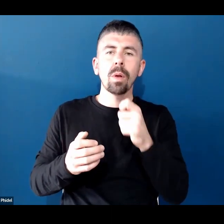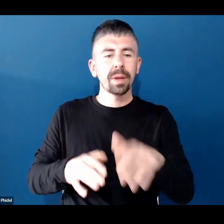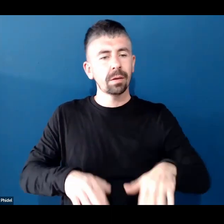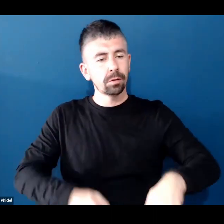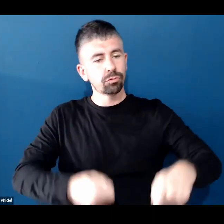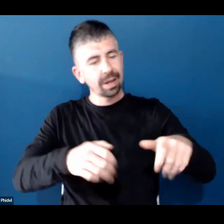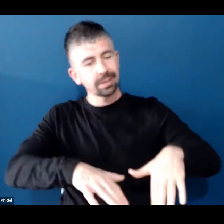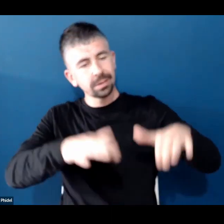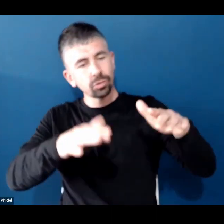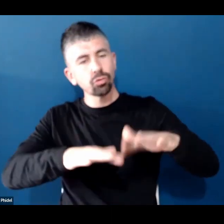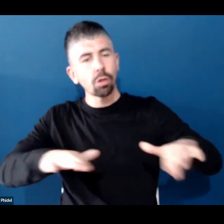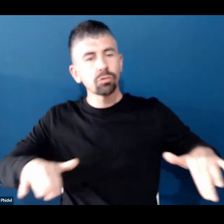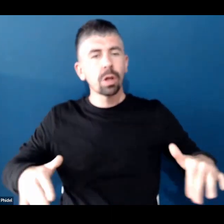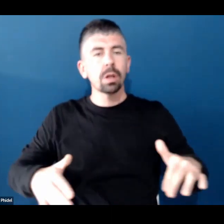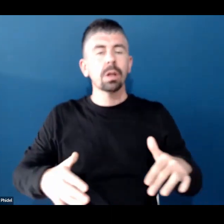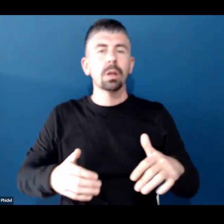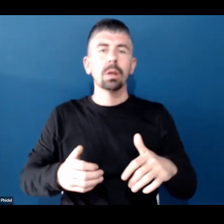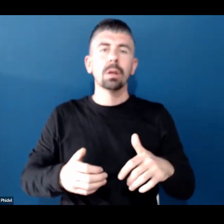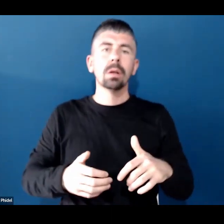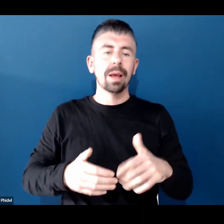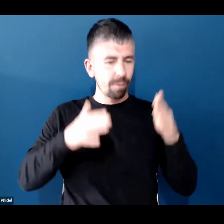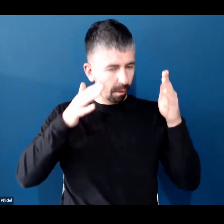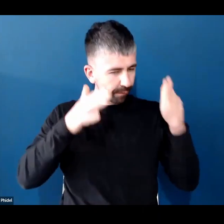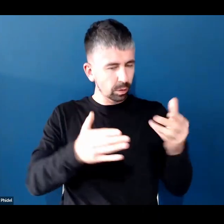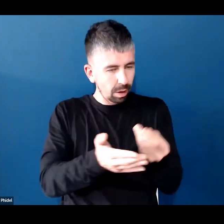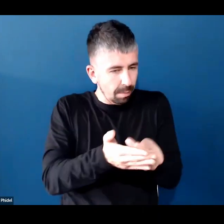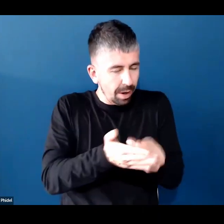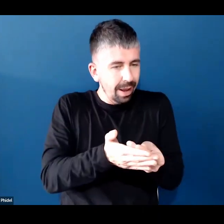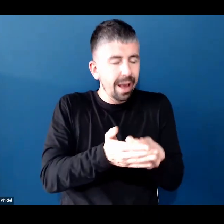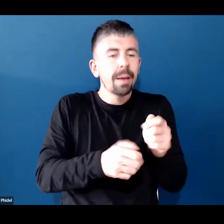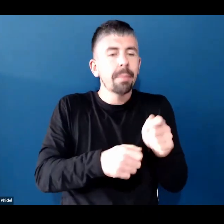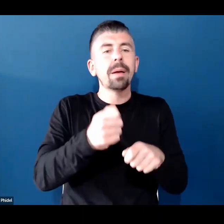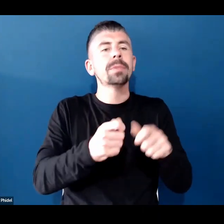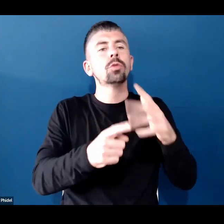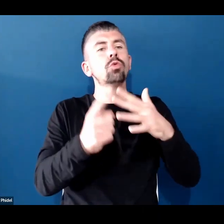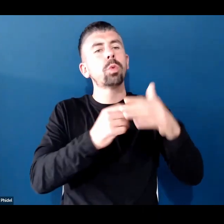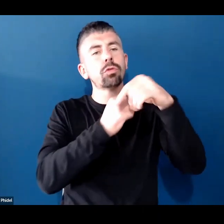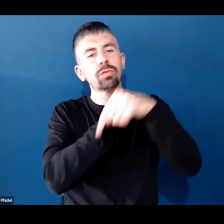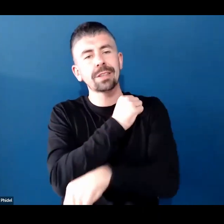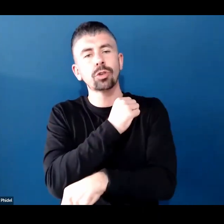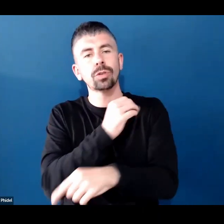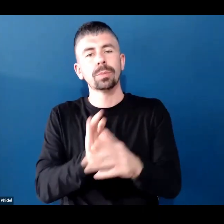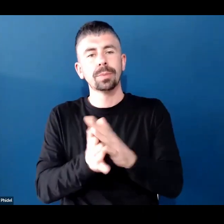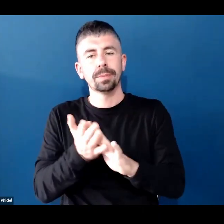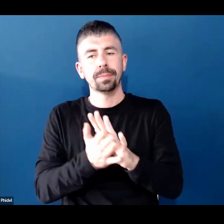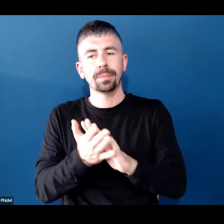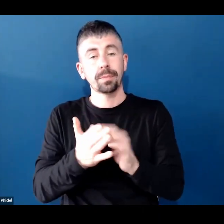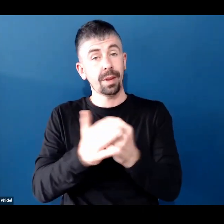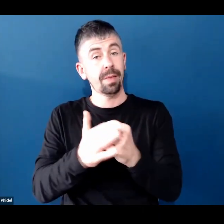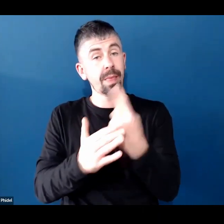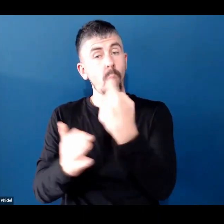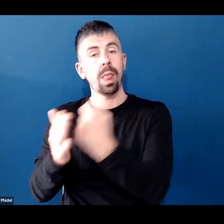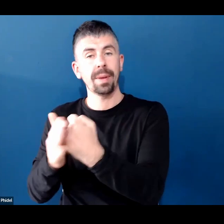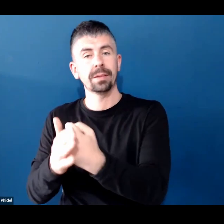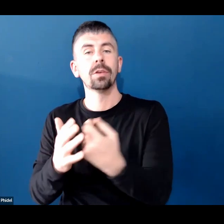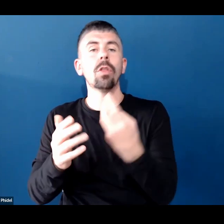is helping each other. And so society can reach a state of social recession. So that's the second limits to growth. And then there's a third one. That